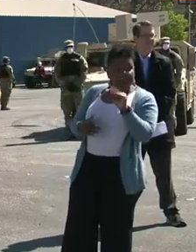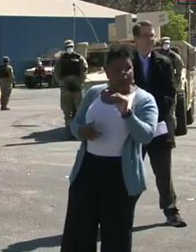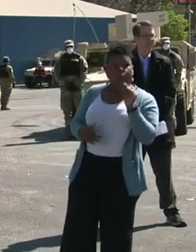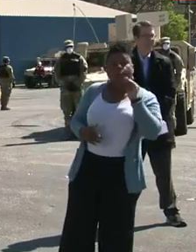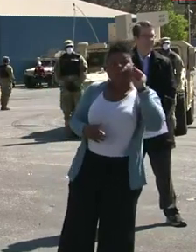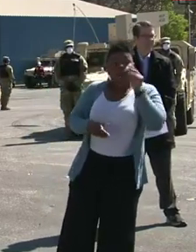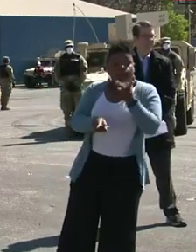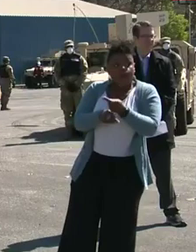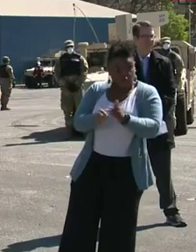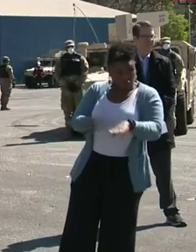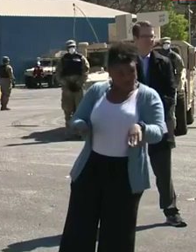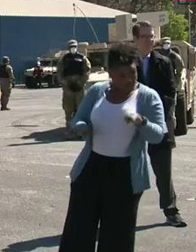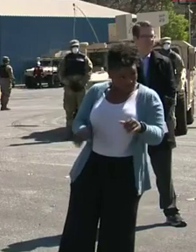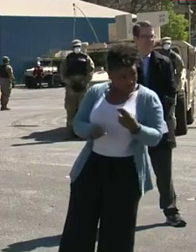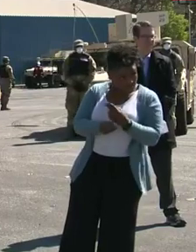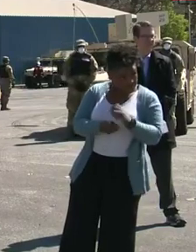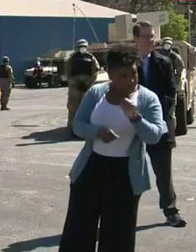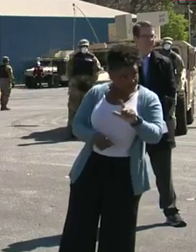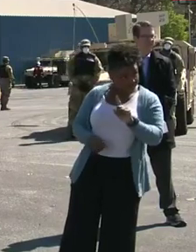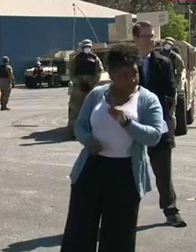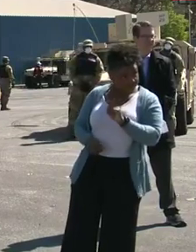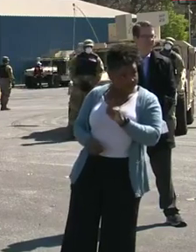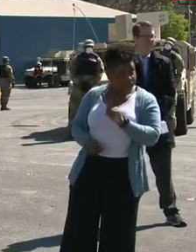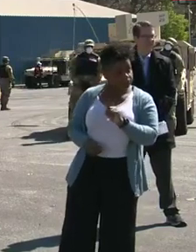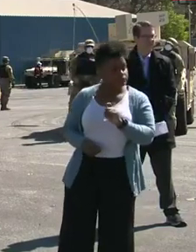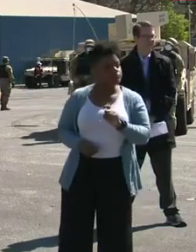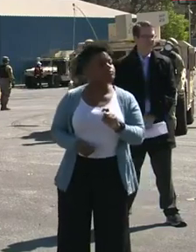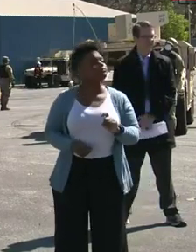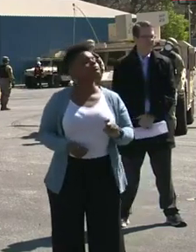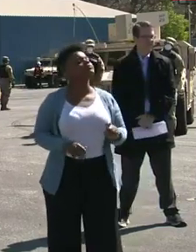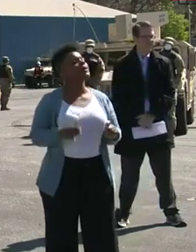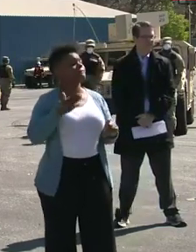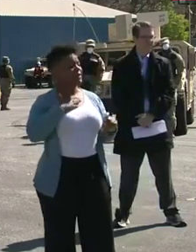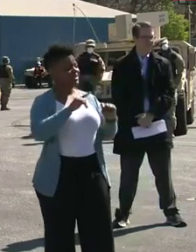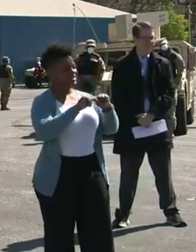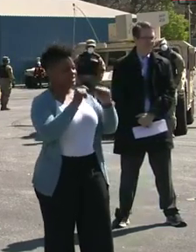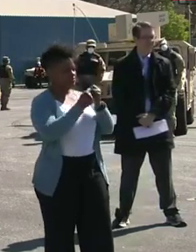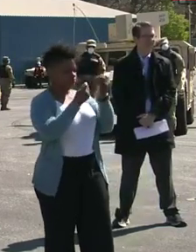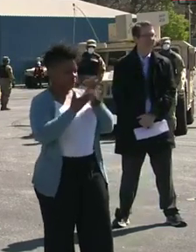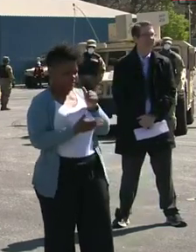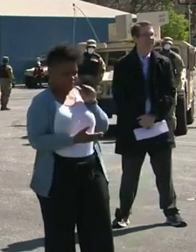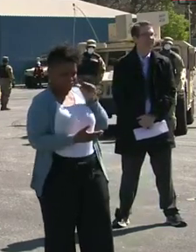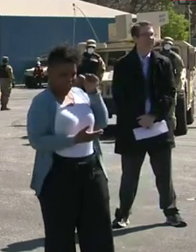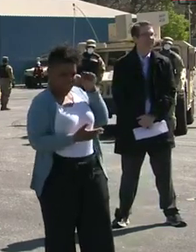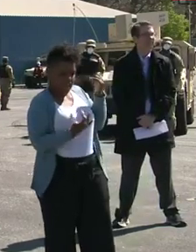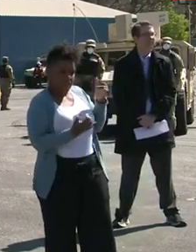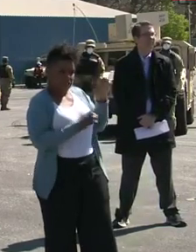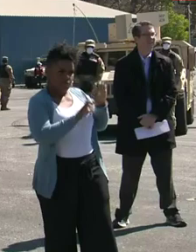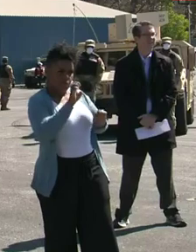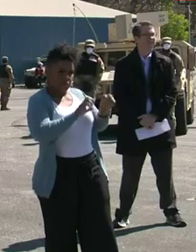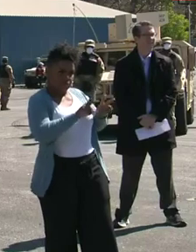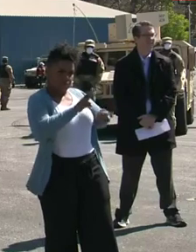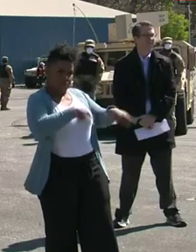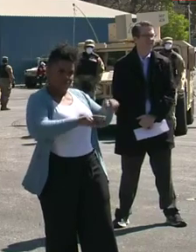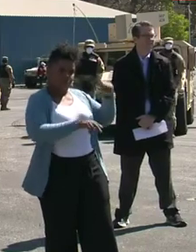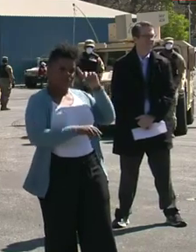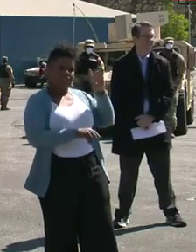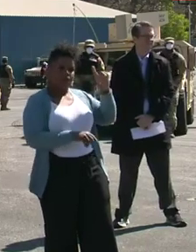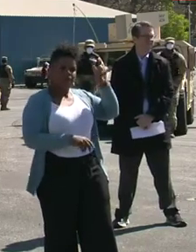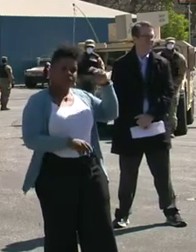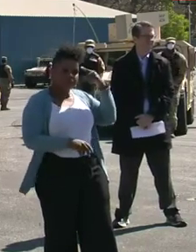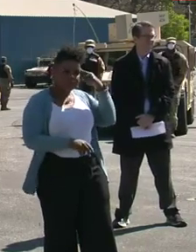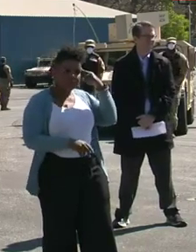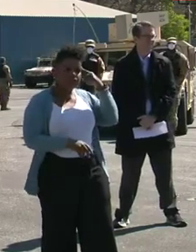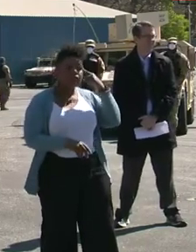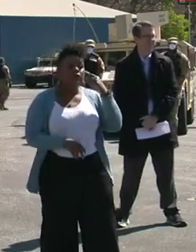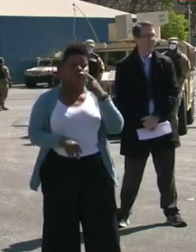question. Yes, my team told me yesterday that they're evaluating that now for D.C. government. So you'll send something out to employees?